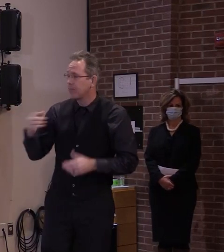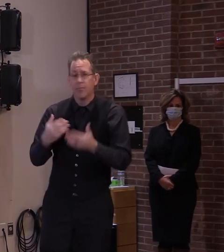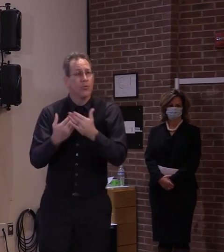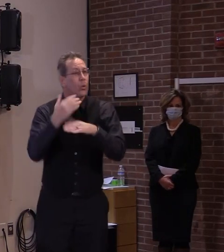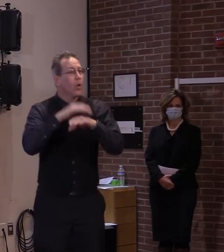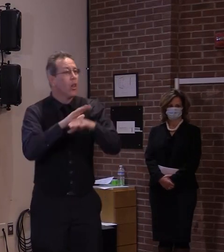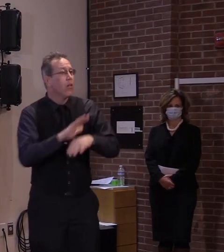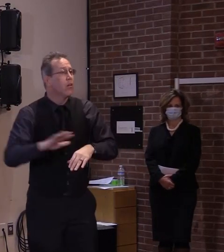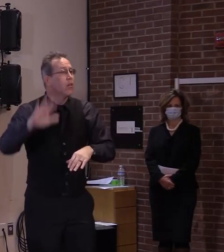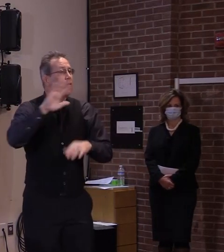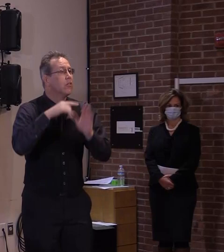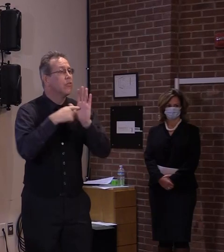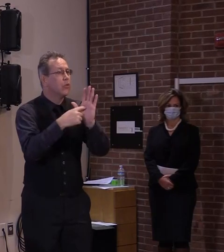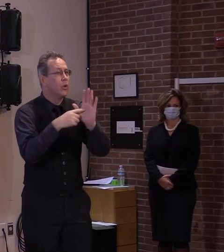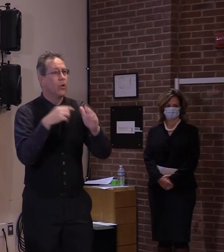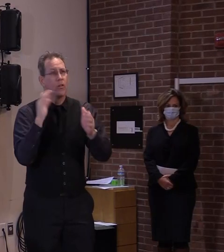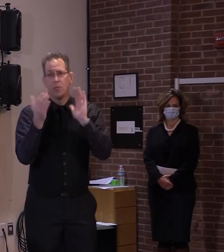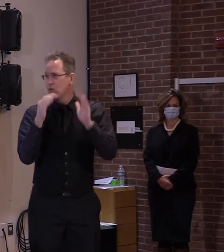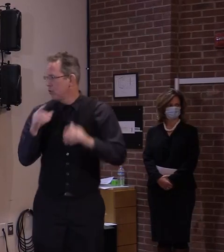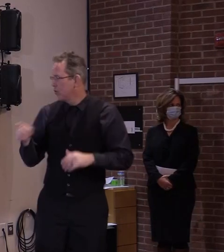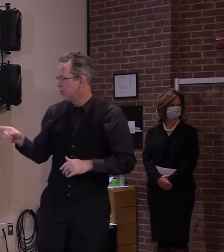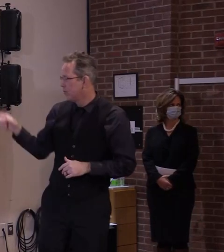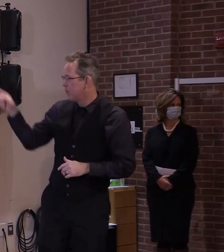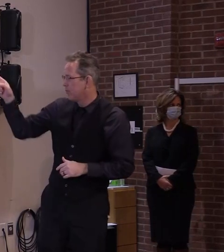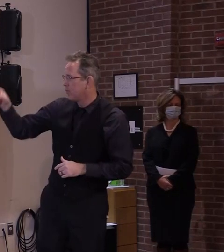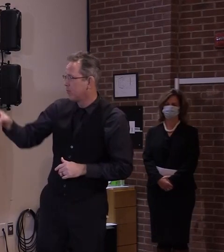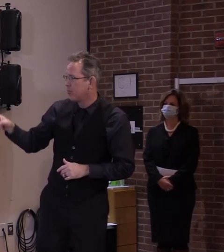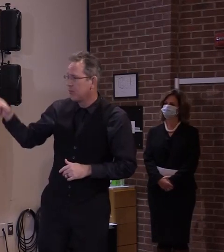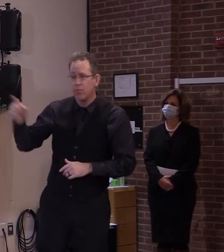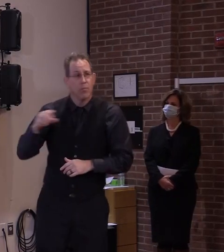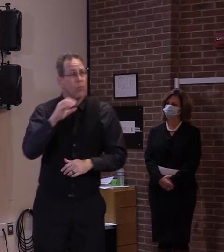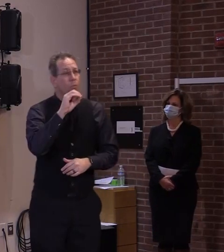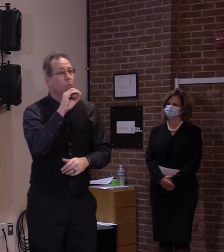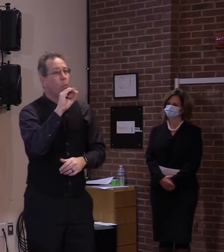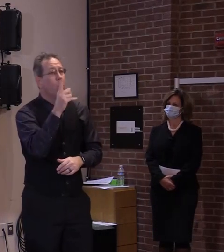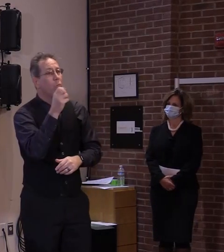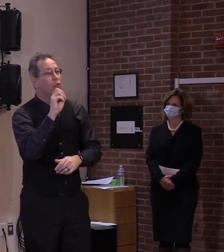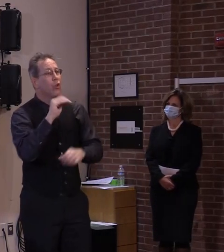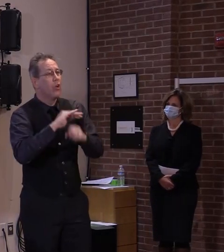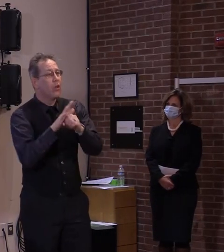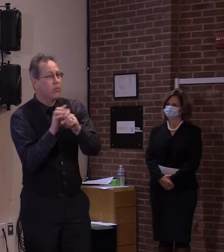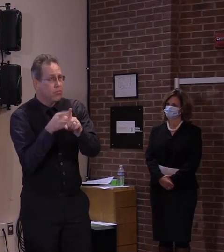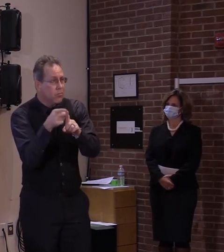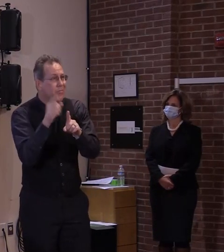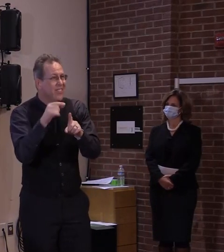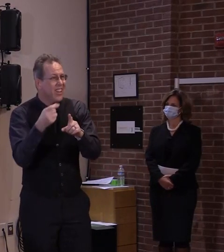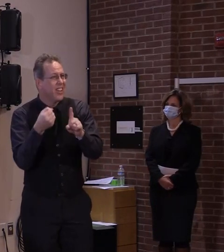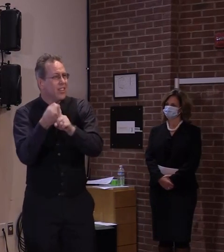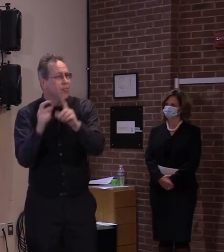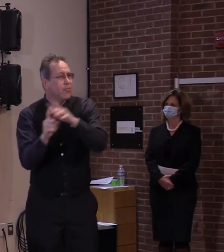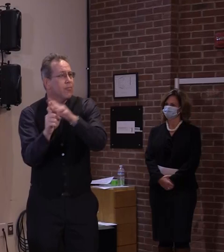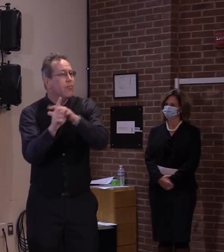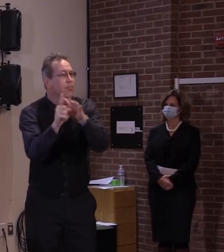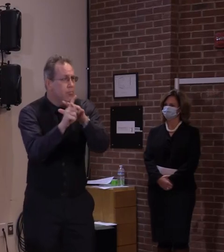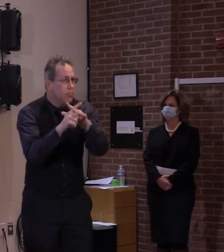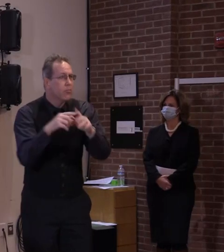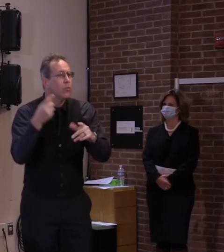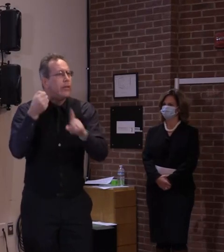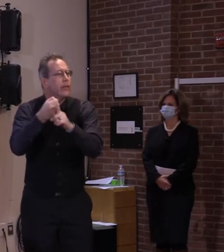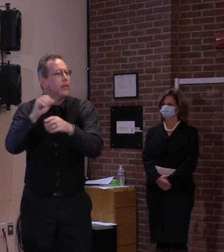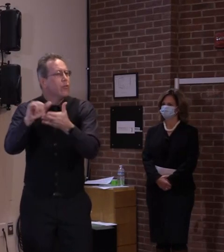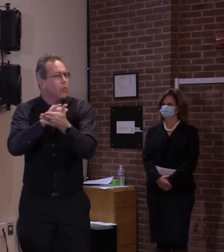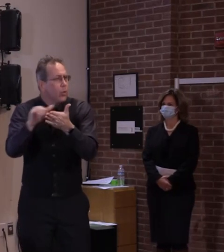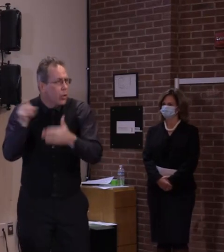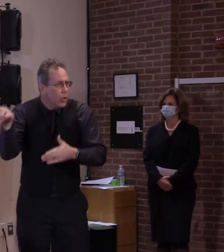variant. You'll see that in HHS Region 2, which makes up New York and New Jersey, the estimate is that 92% of cases are in the